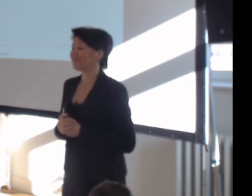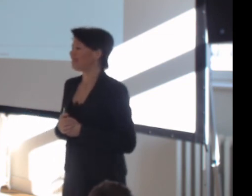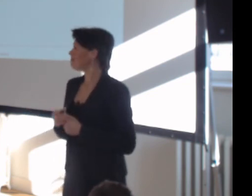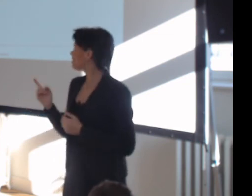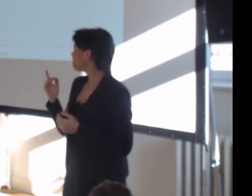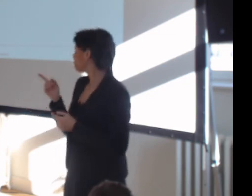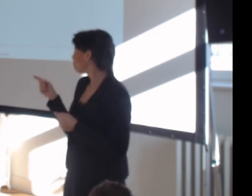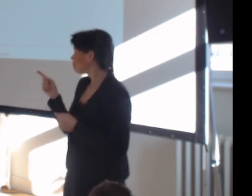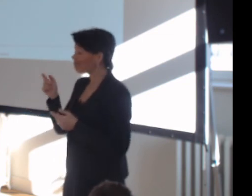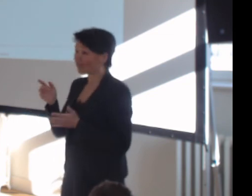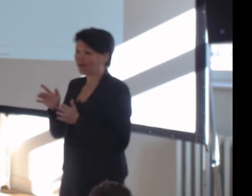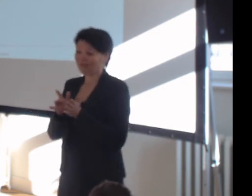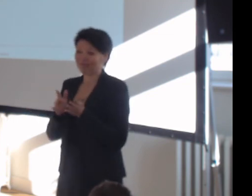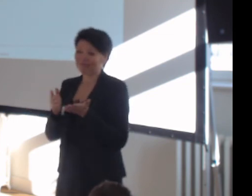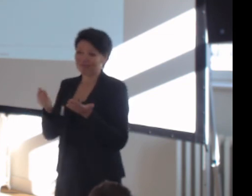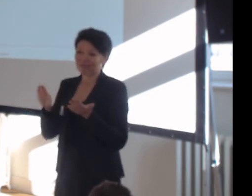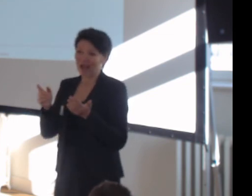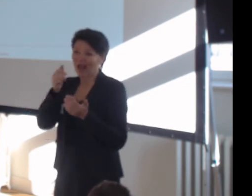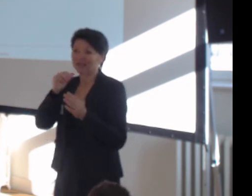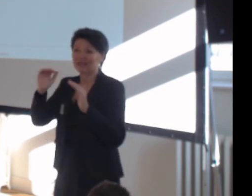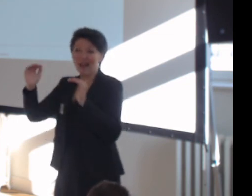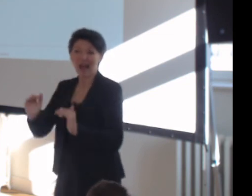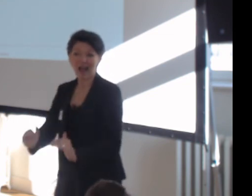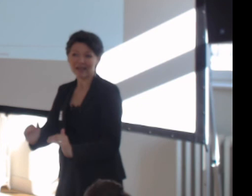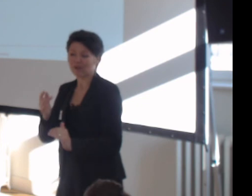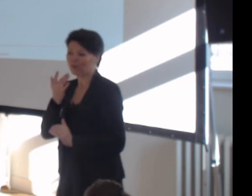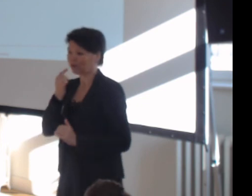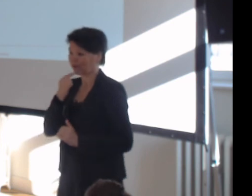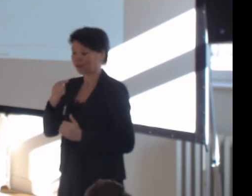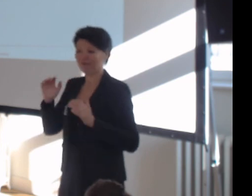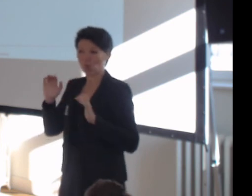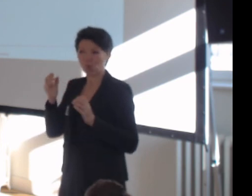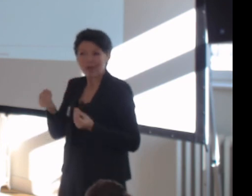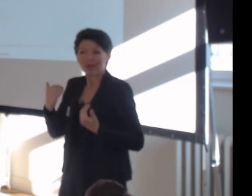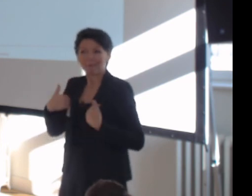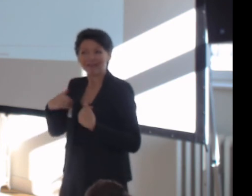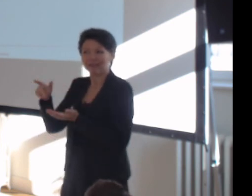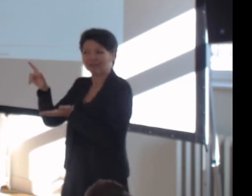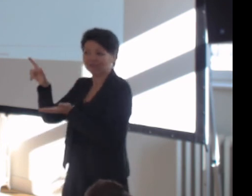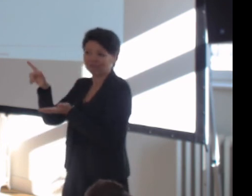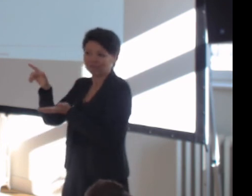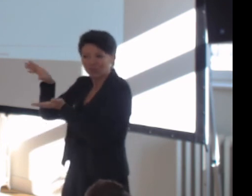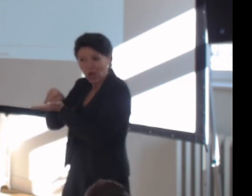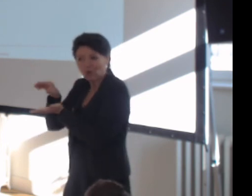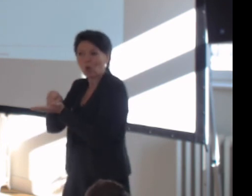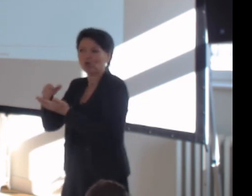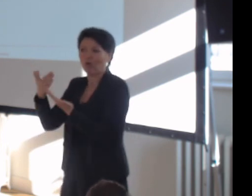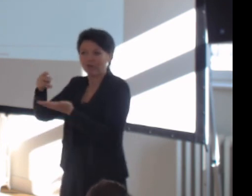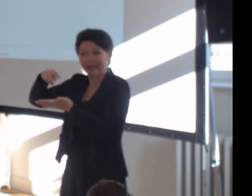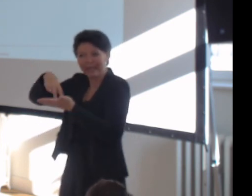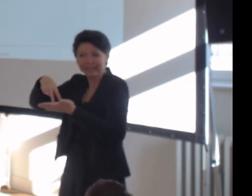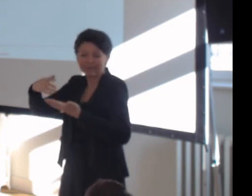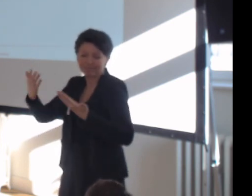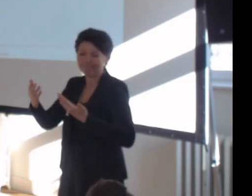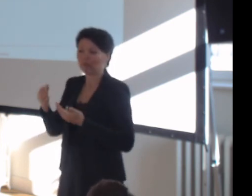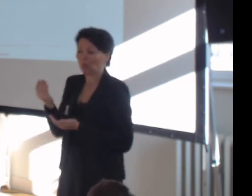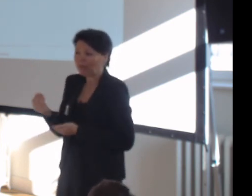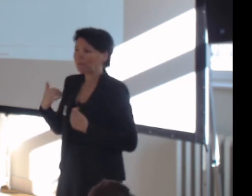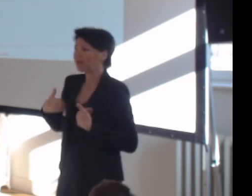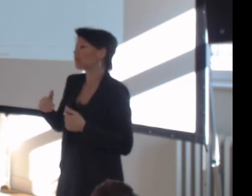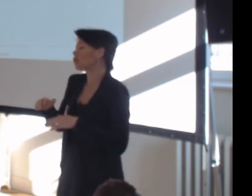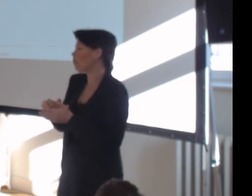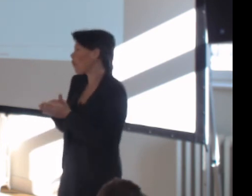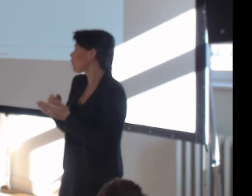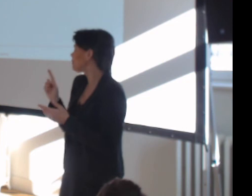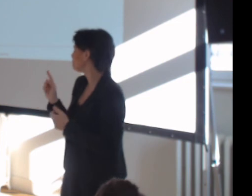rate means that these titles are not very much used. They are not downloaded from the industry very much.